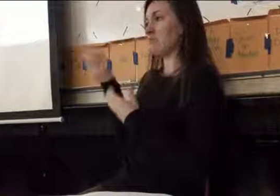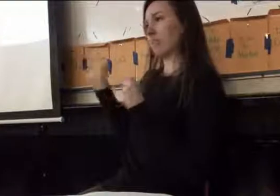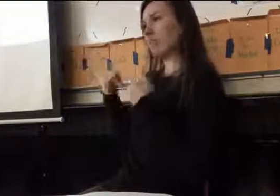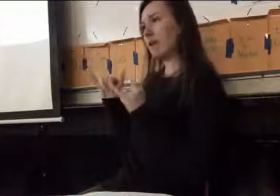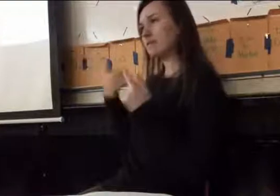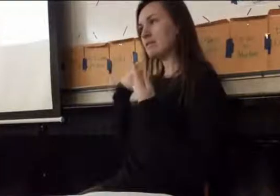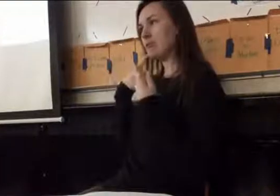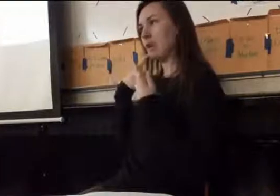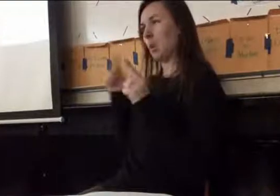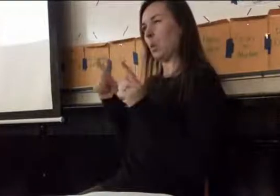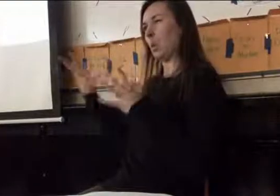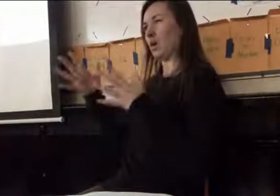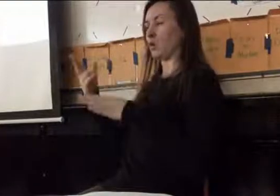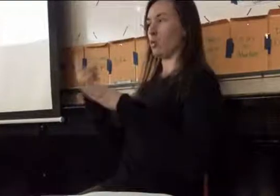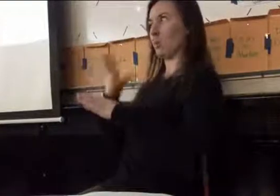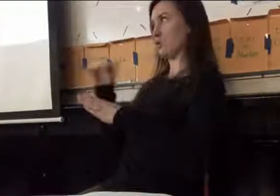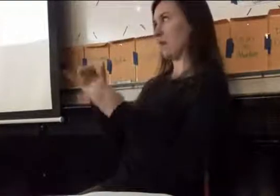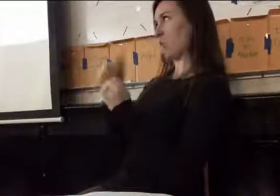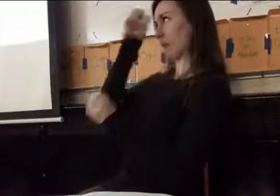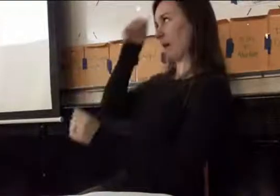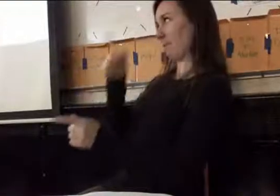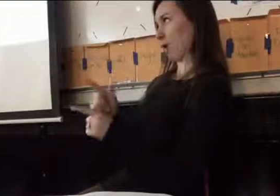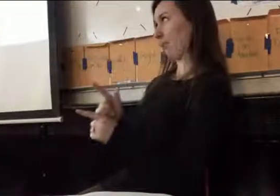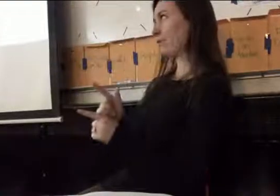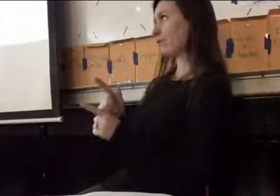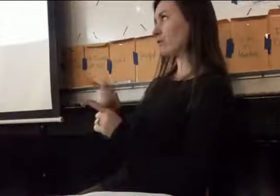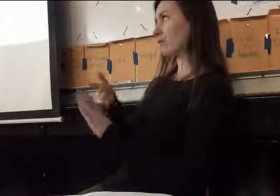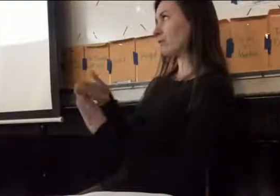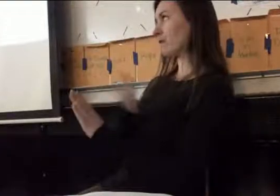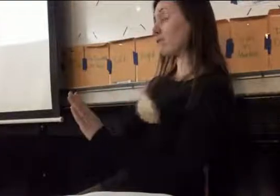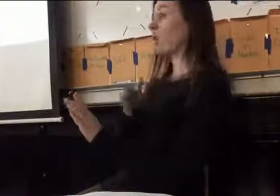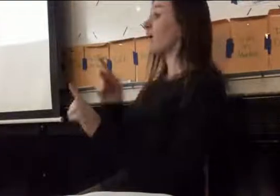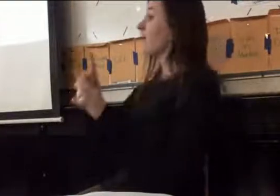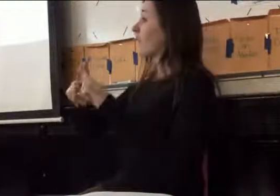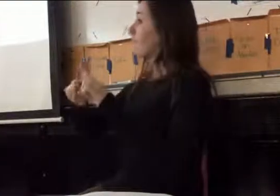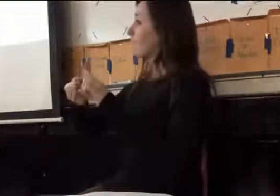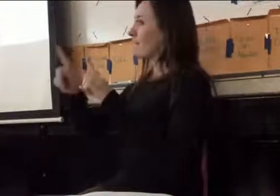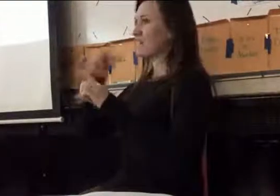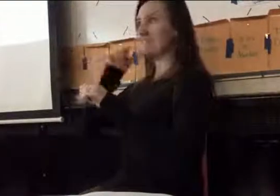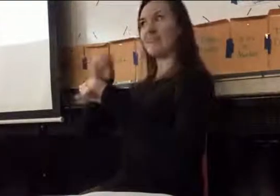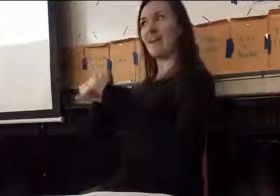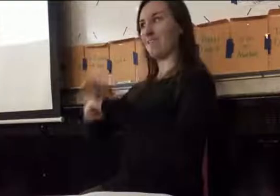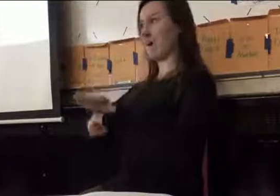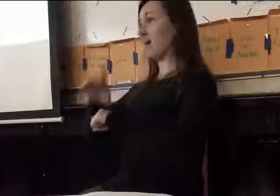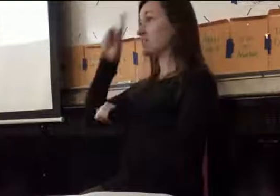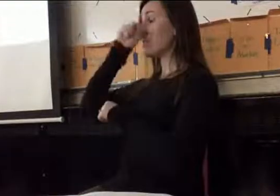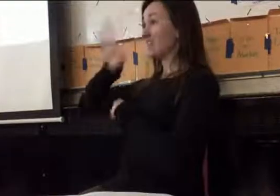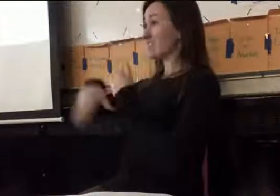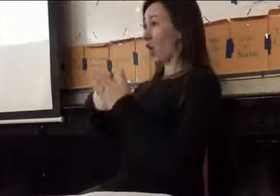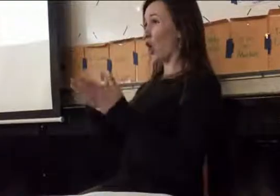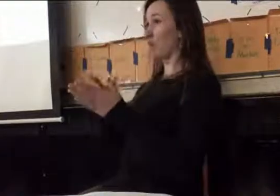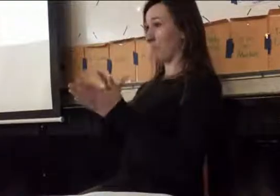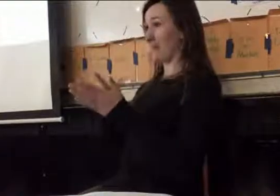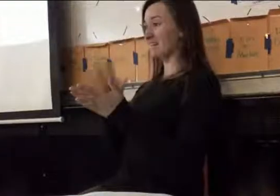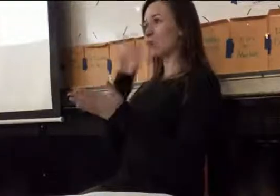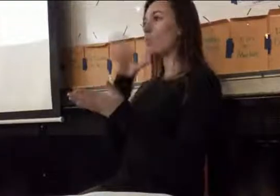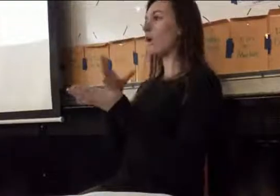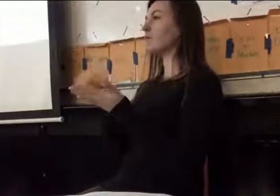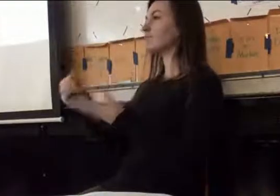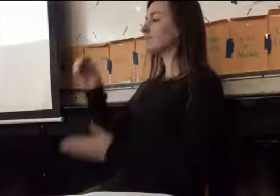work. Yeah. I've used that with my brother before. Yeah. But it is not advised because all medicine expires.